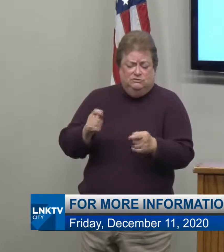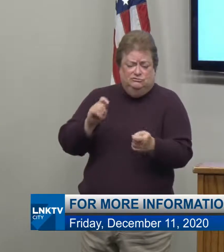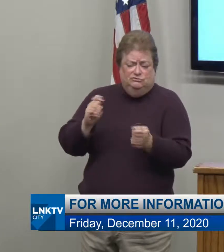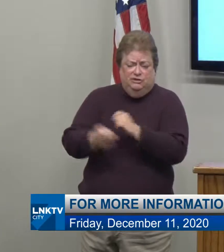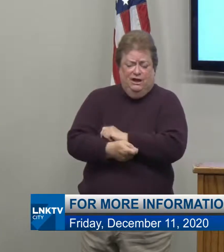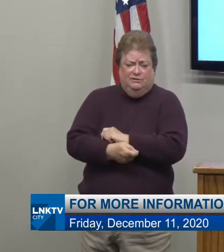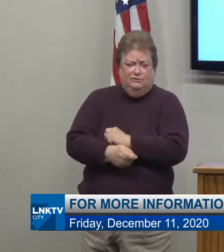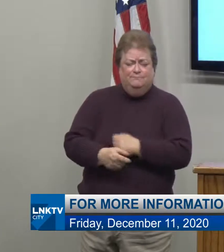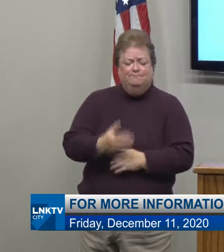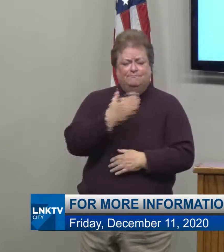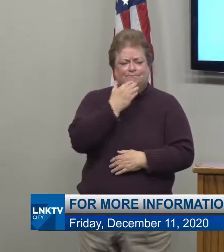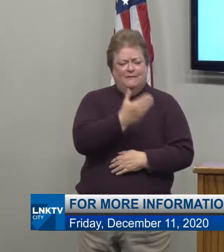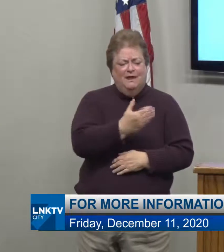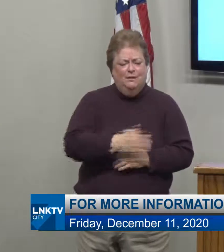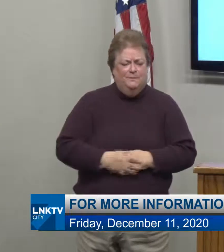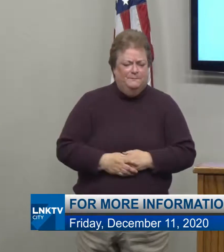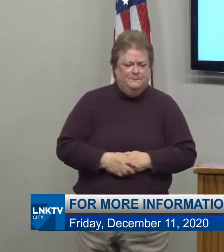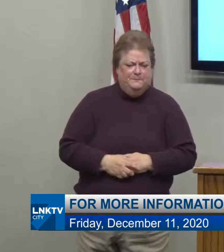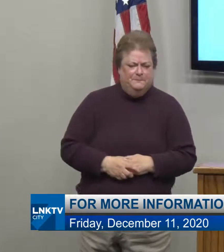Thanks.